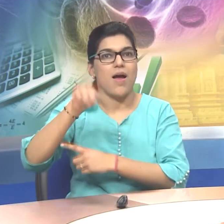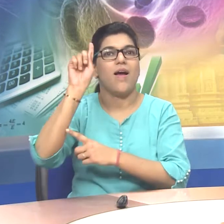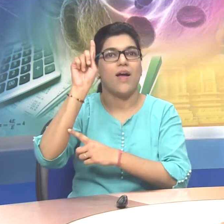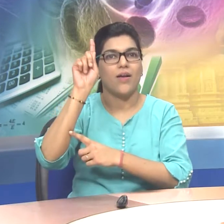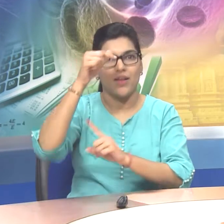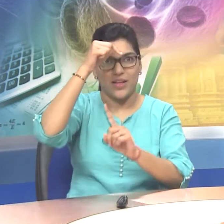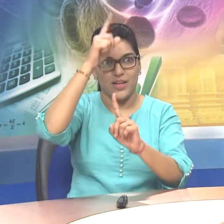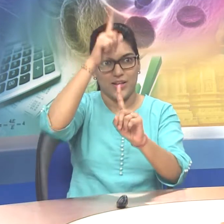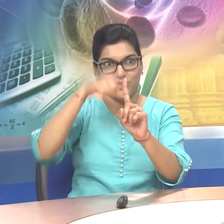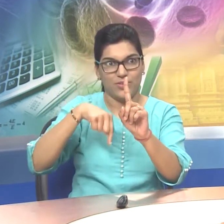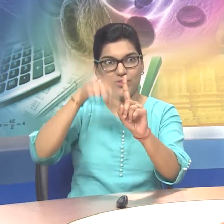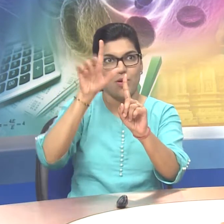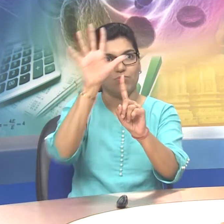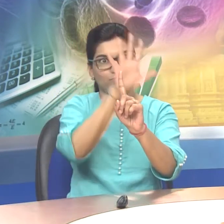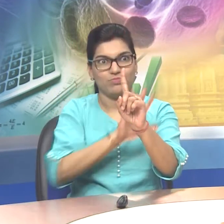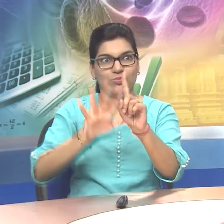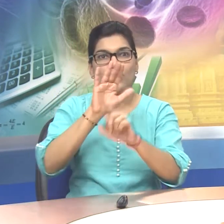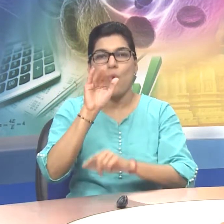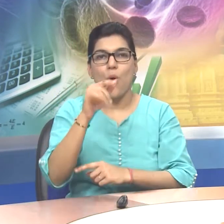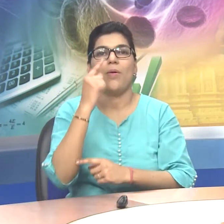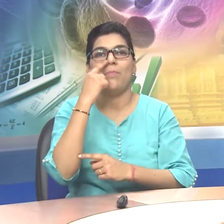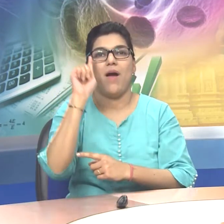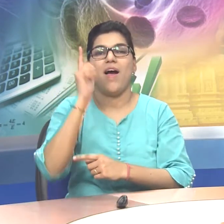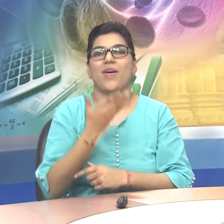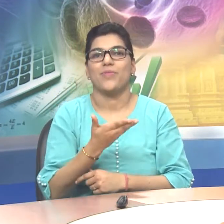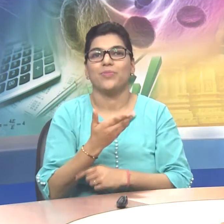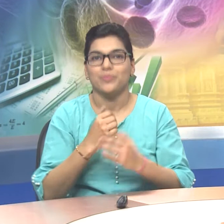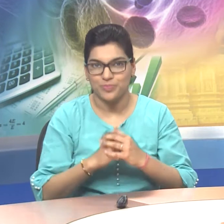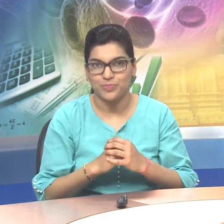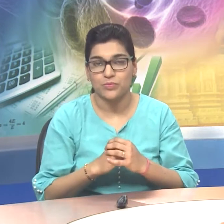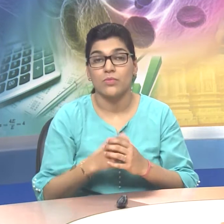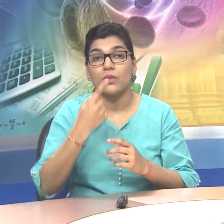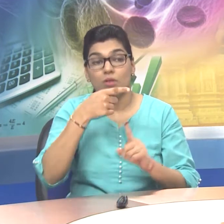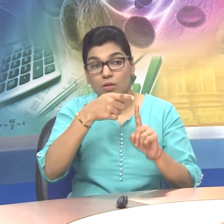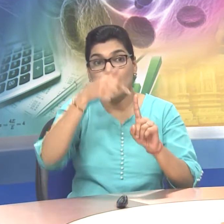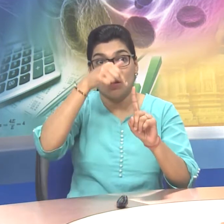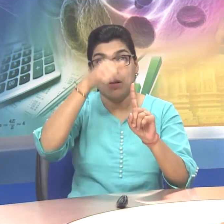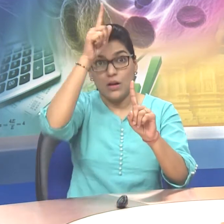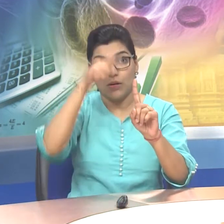India, her use for a Bharat Mata, because we know that